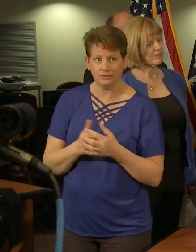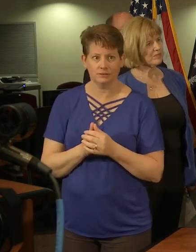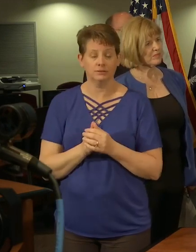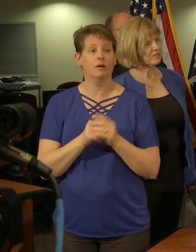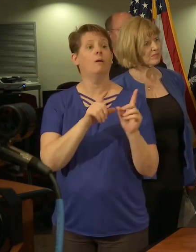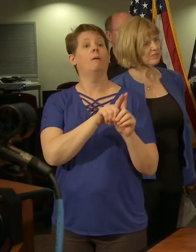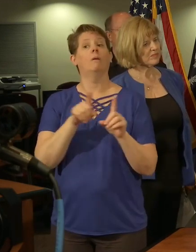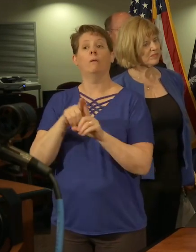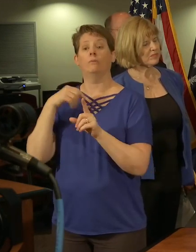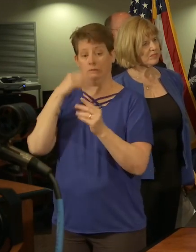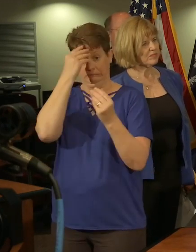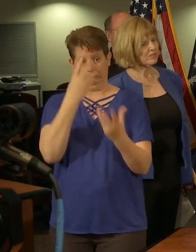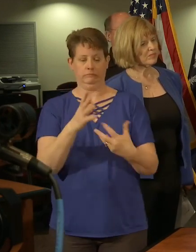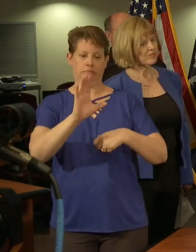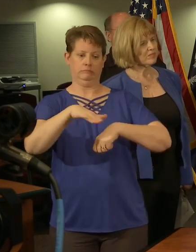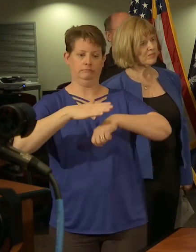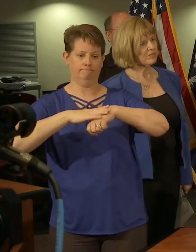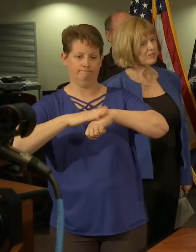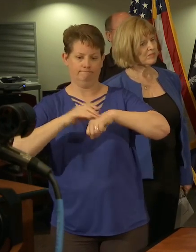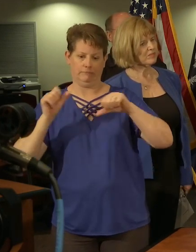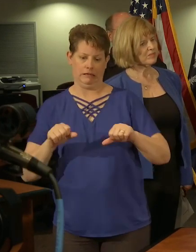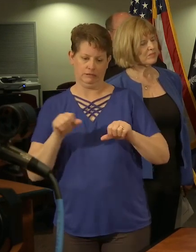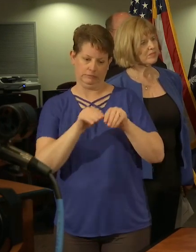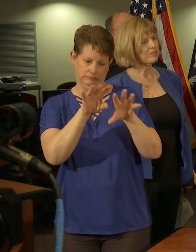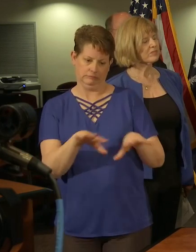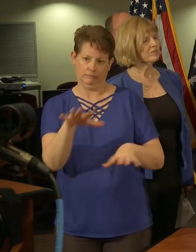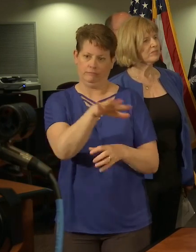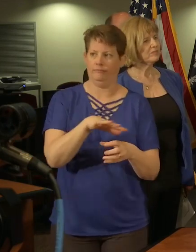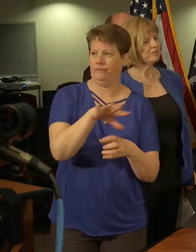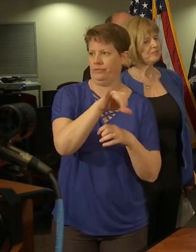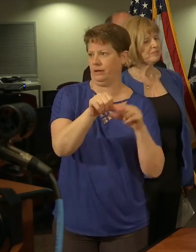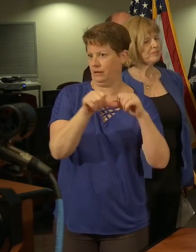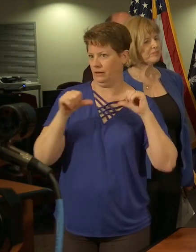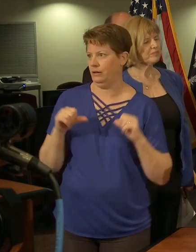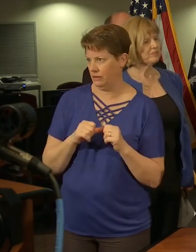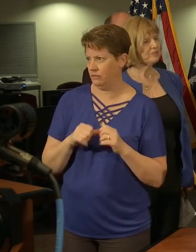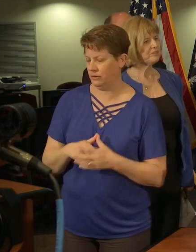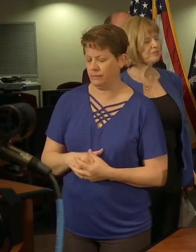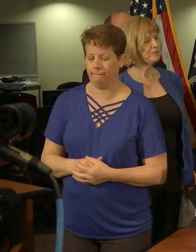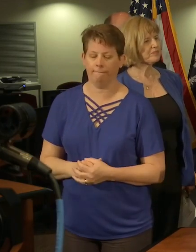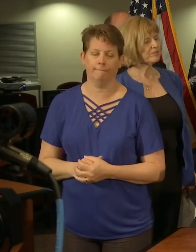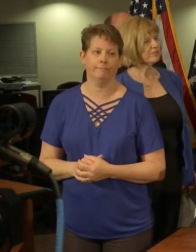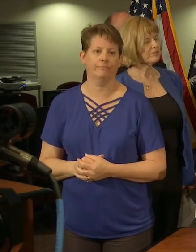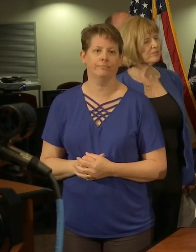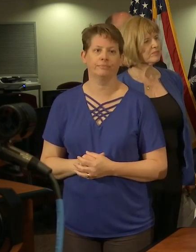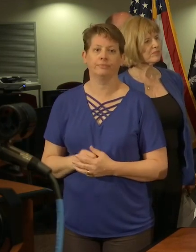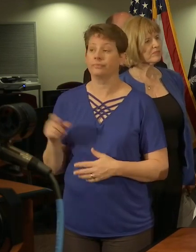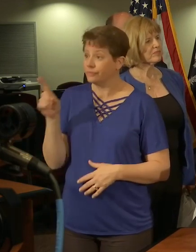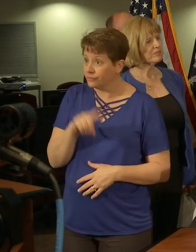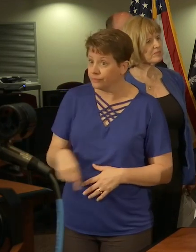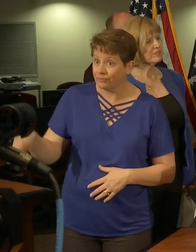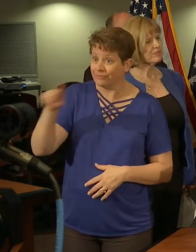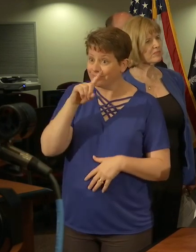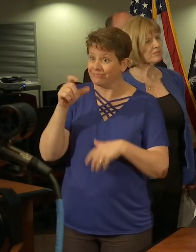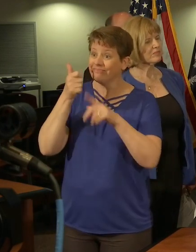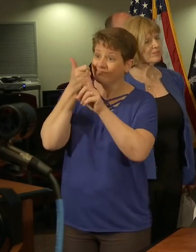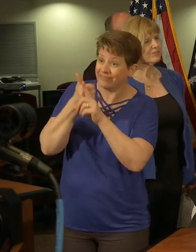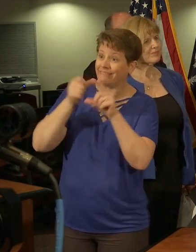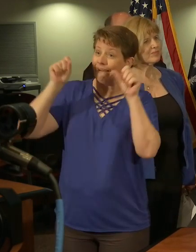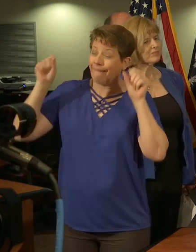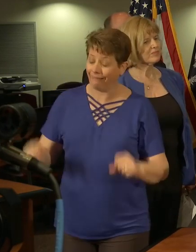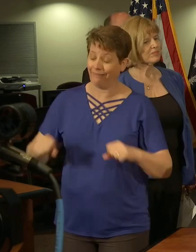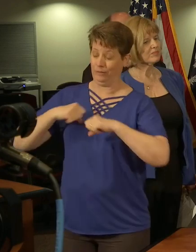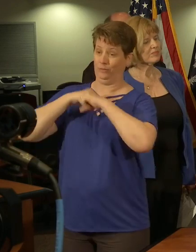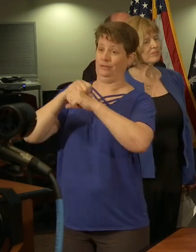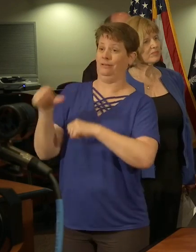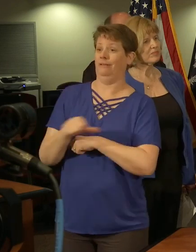alerting communities to be aware of potential spread. Again, each of us can do our part to protect those who are at